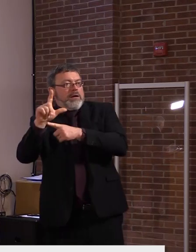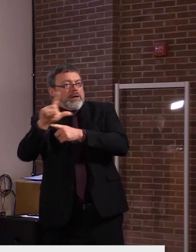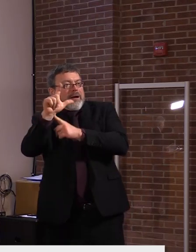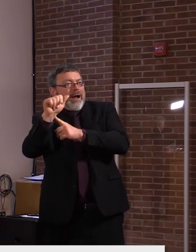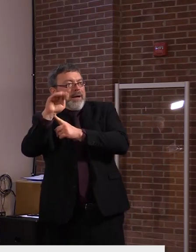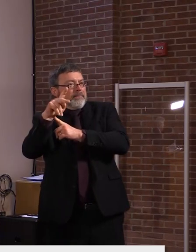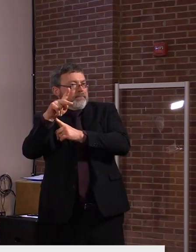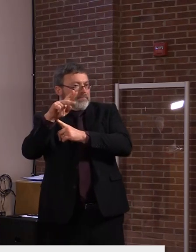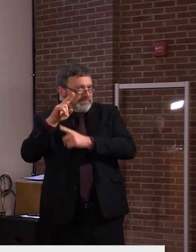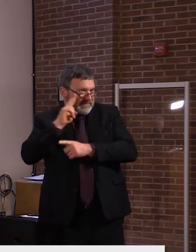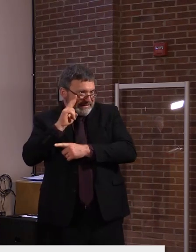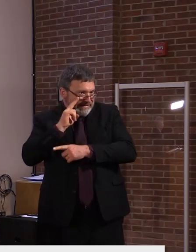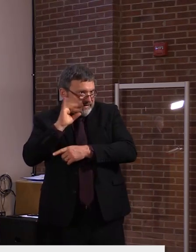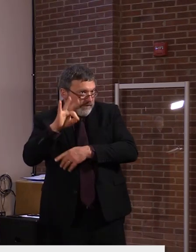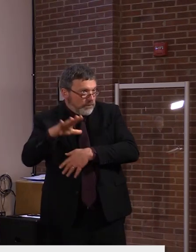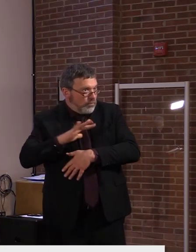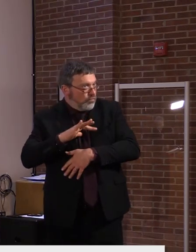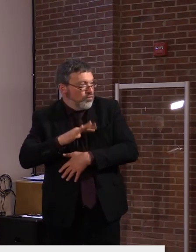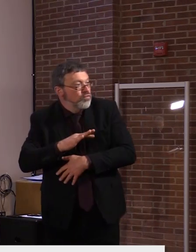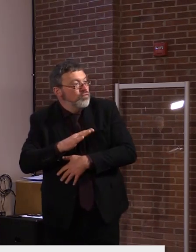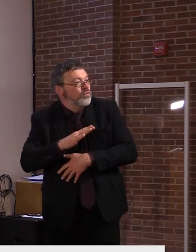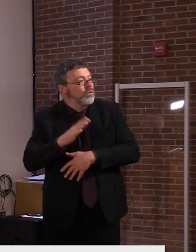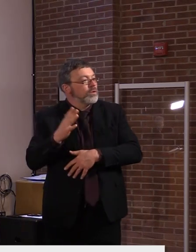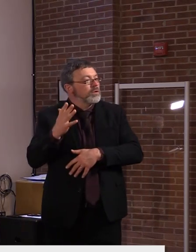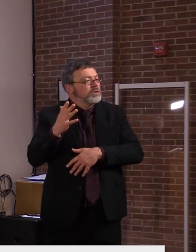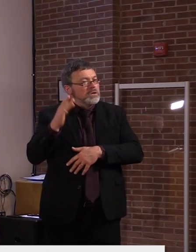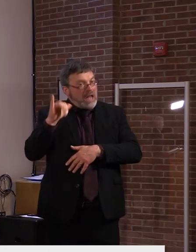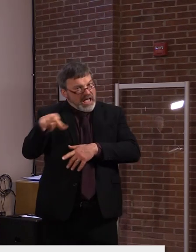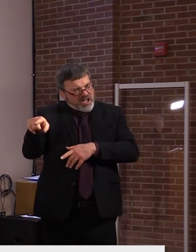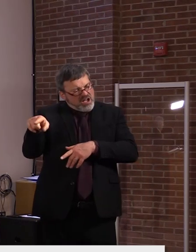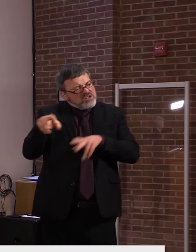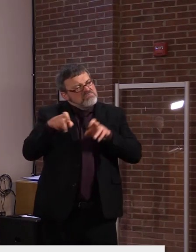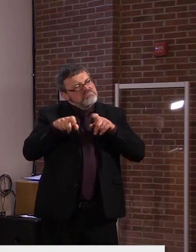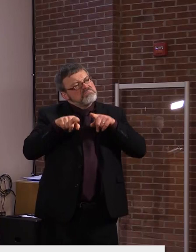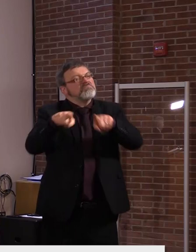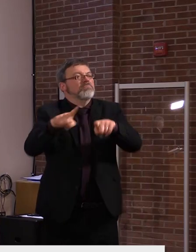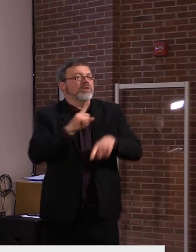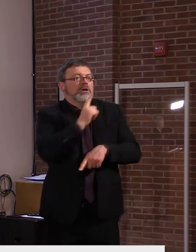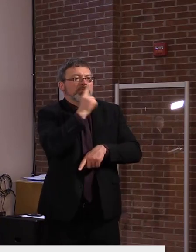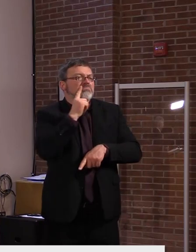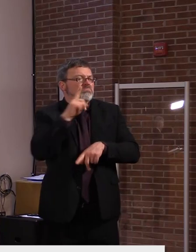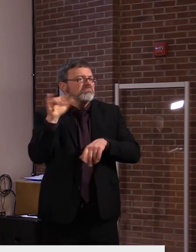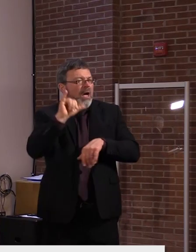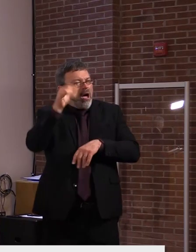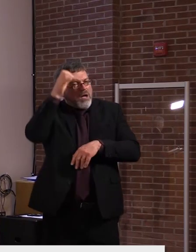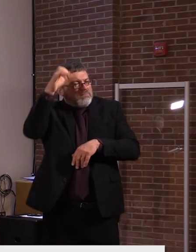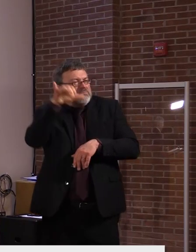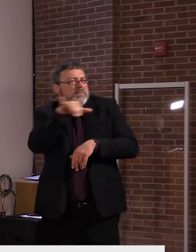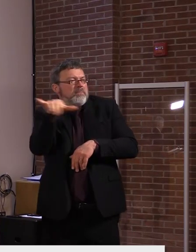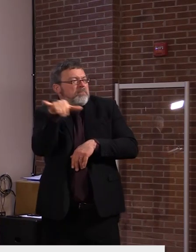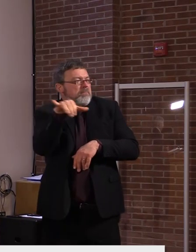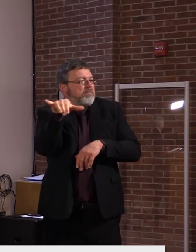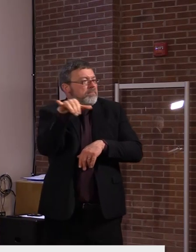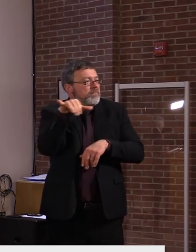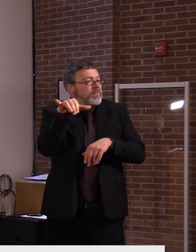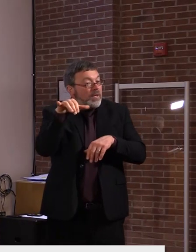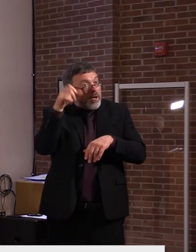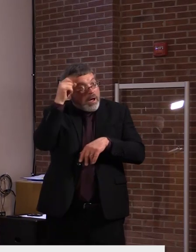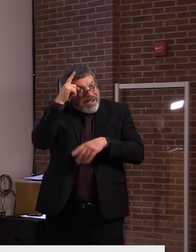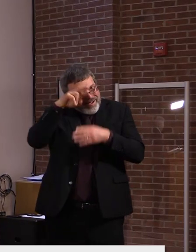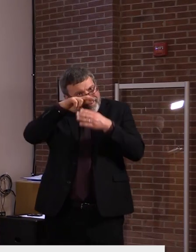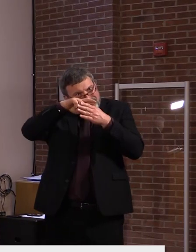PCR-like tests, but have a fairly significant short turnaround this week